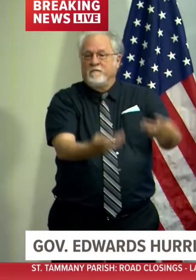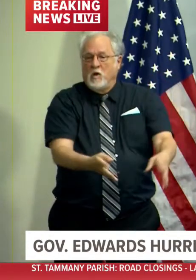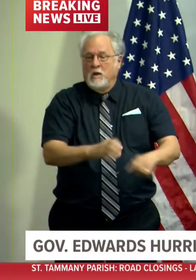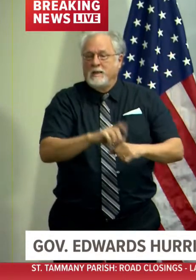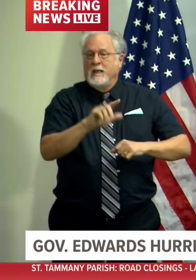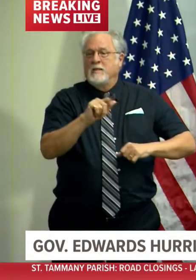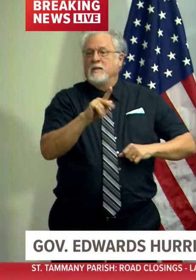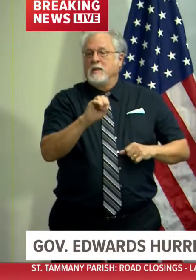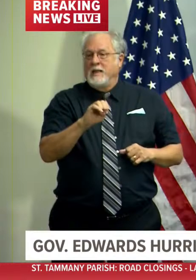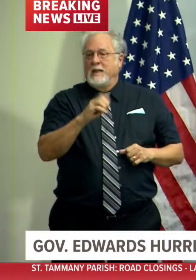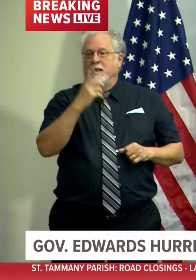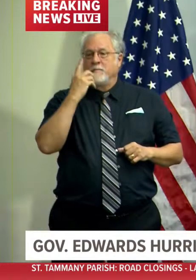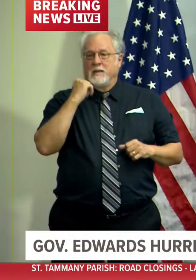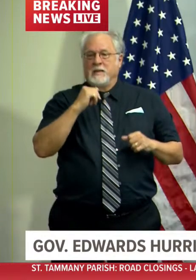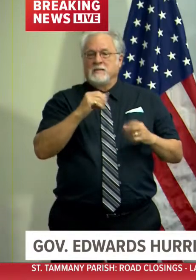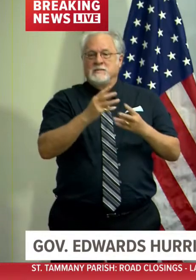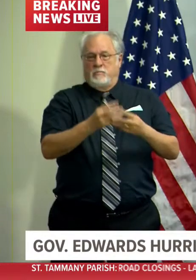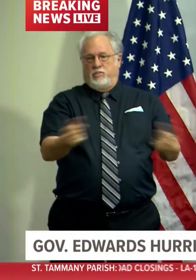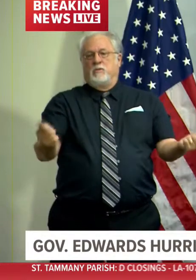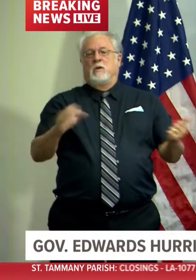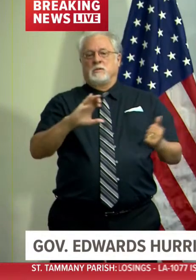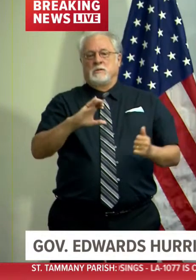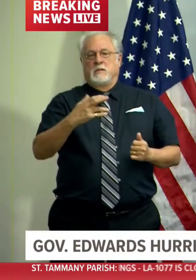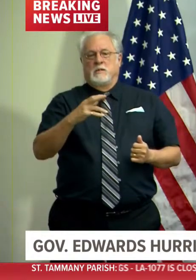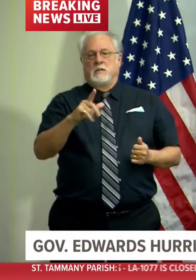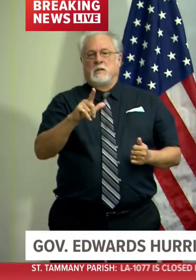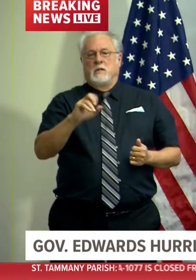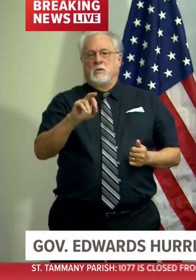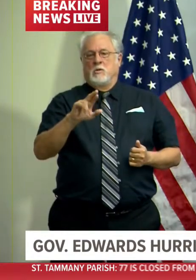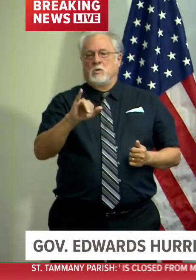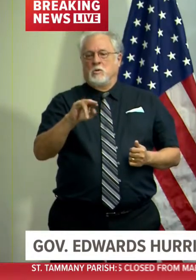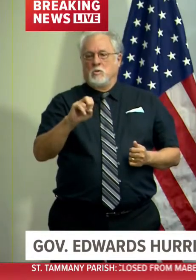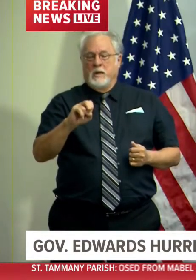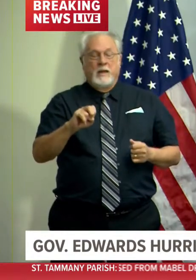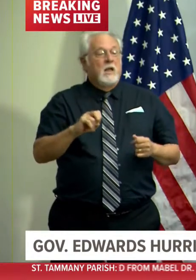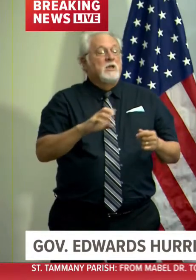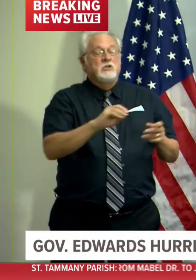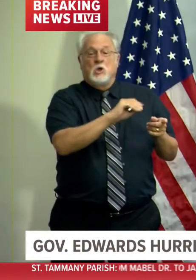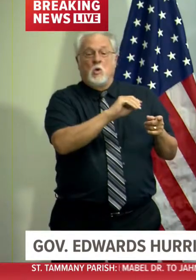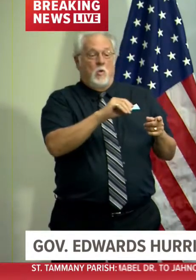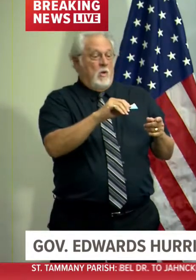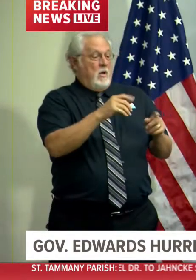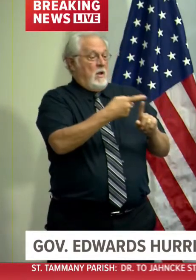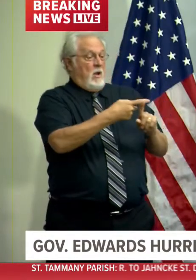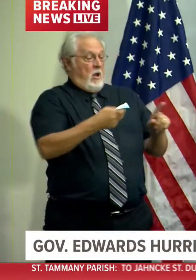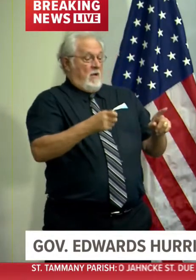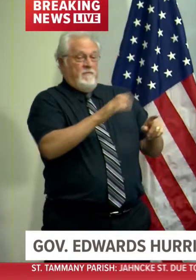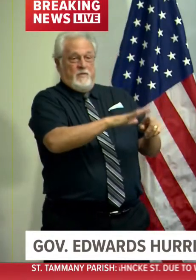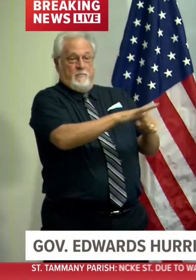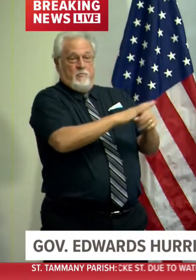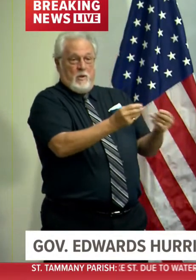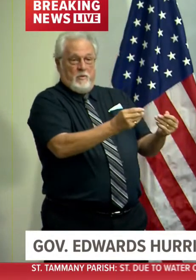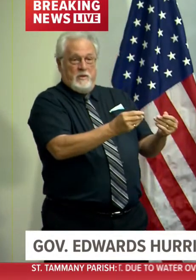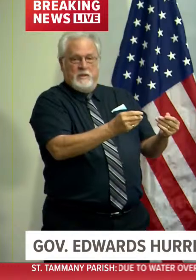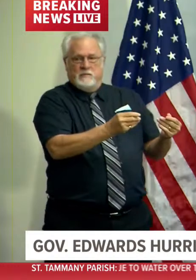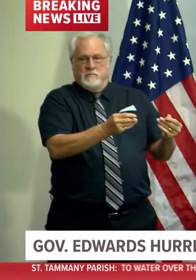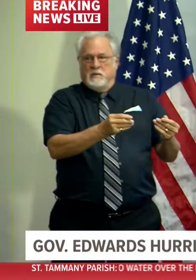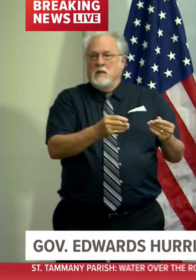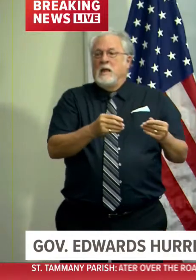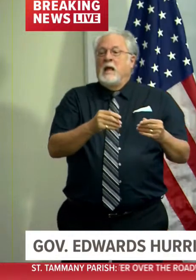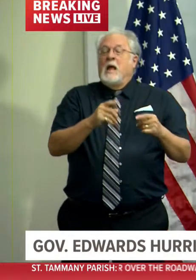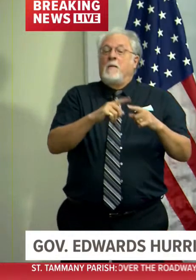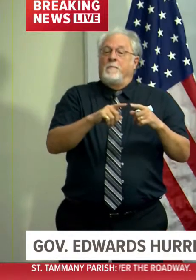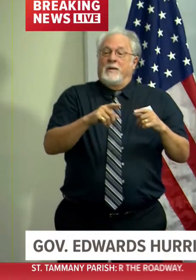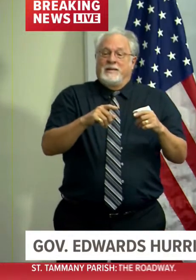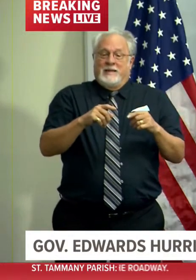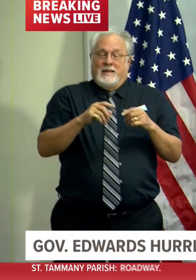place for it because it dilutes the chlorine. So the off-site impact we don't believe is endangering anyone, but the standard procedure was the immediate shelter